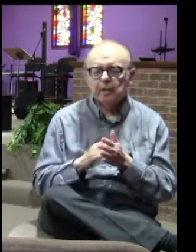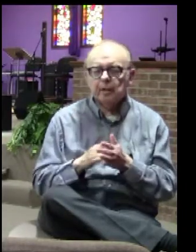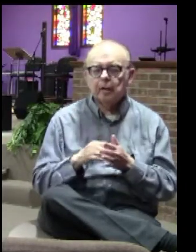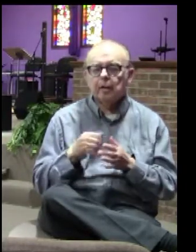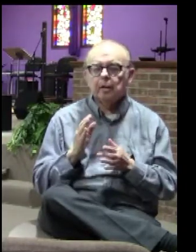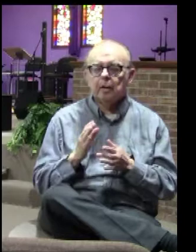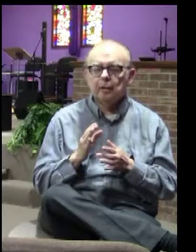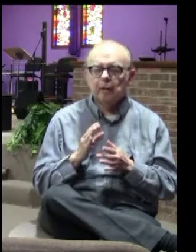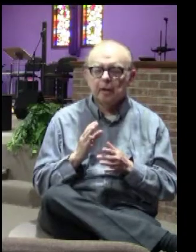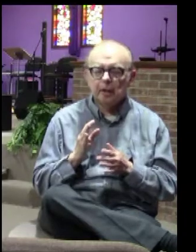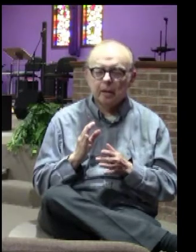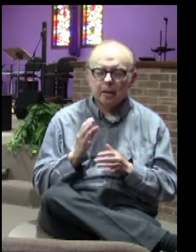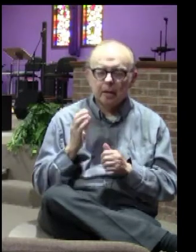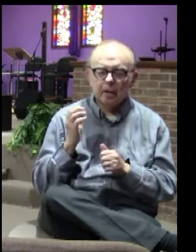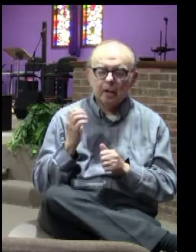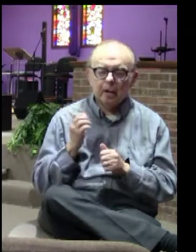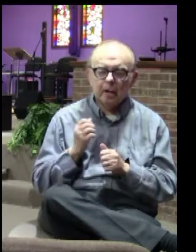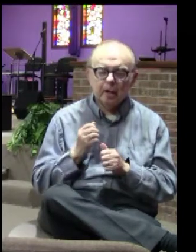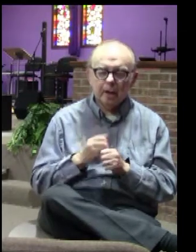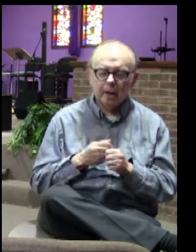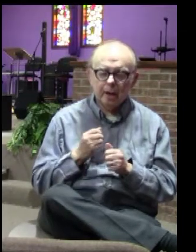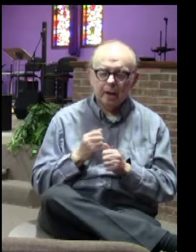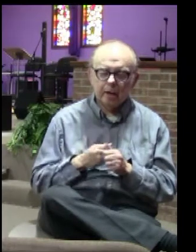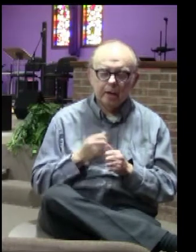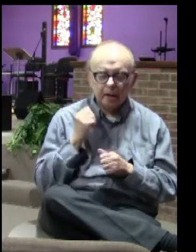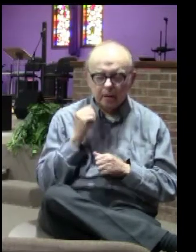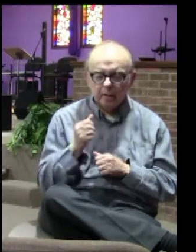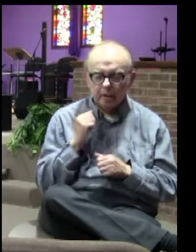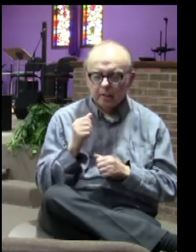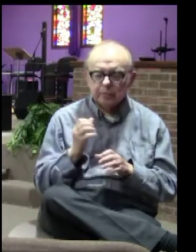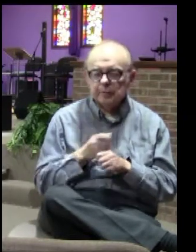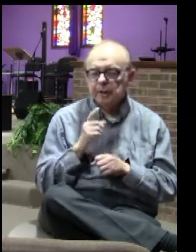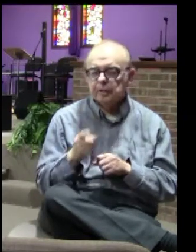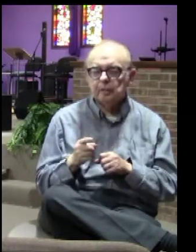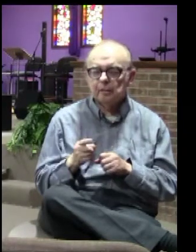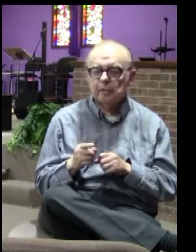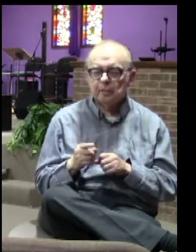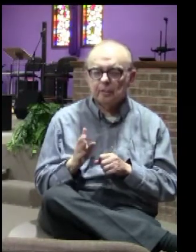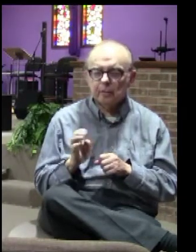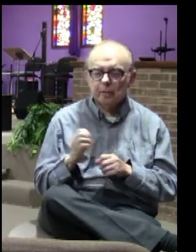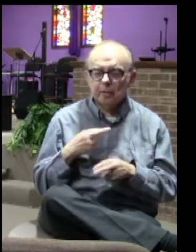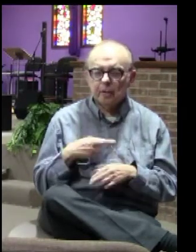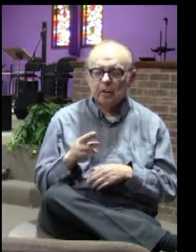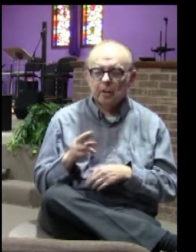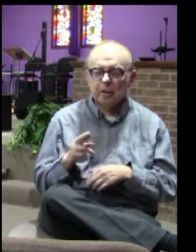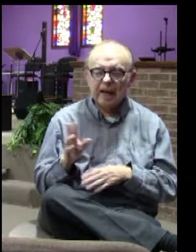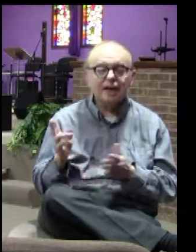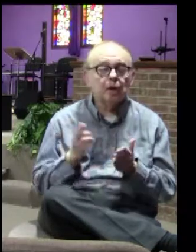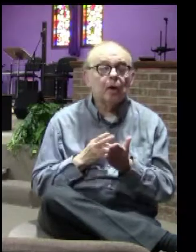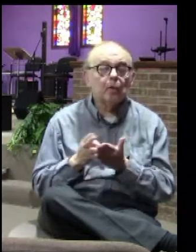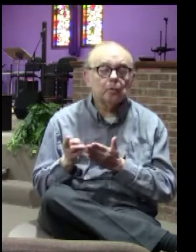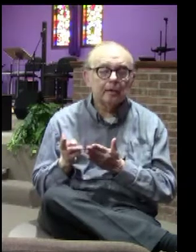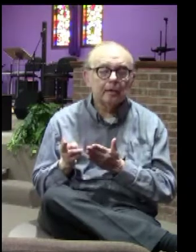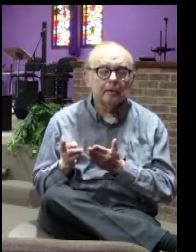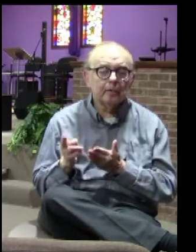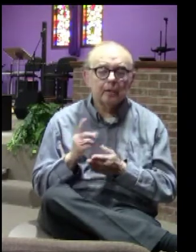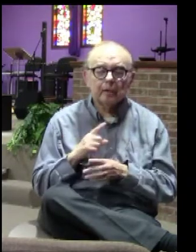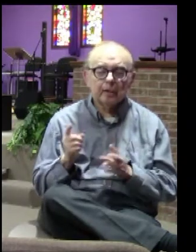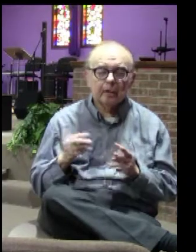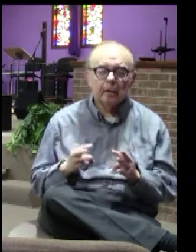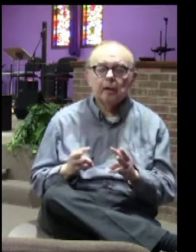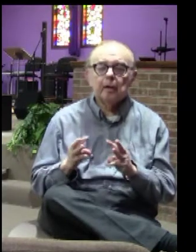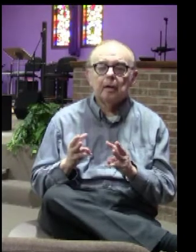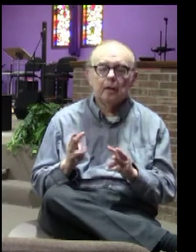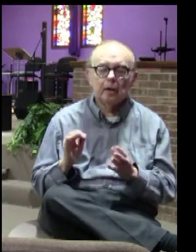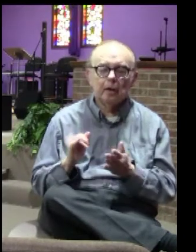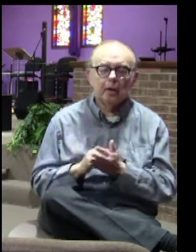understand? God is every day, ladies and gentlemen, trying to mold you to be righteous and holy. And the only